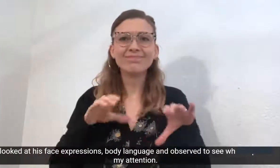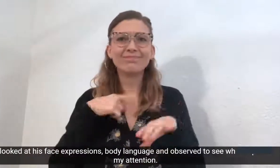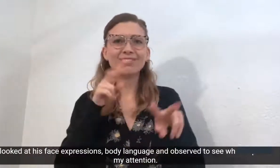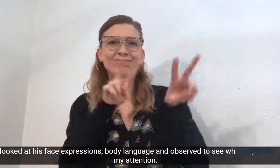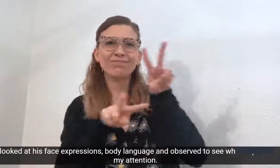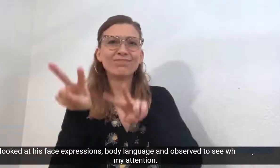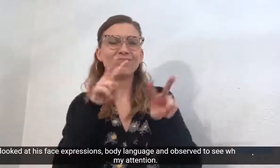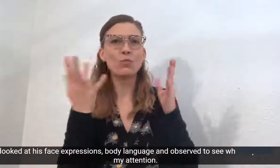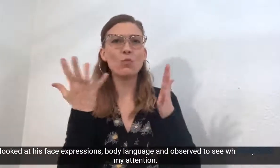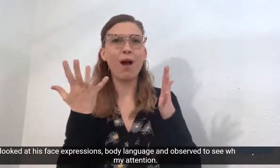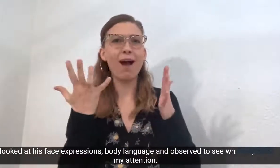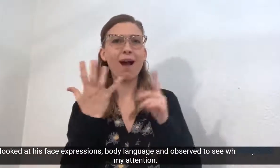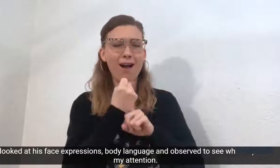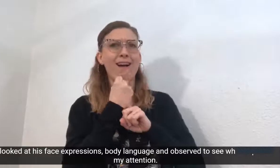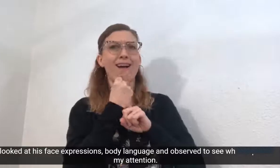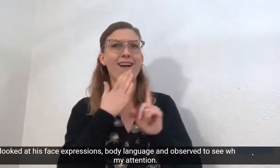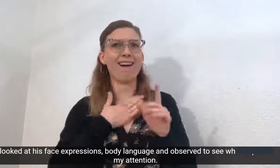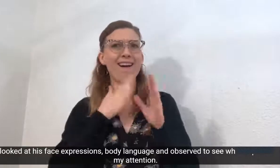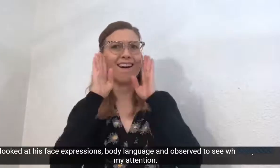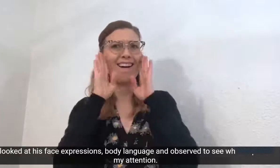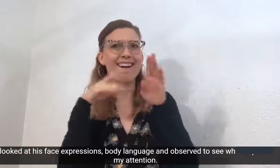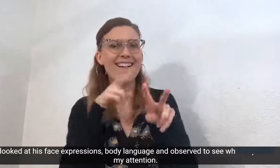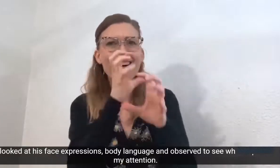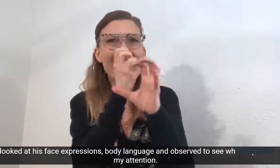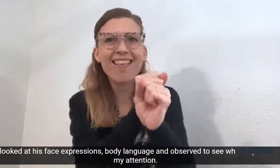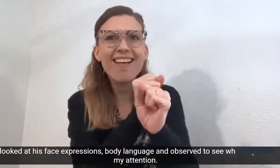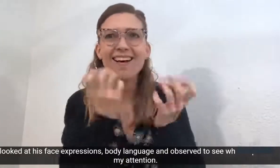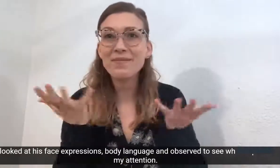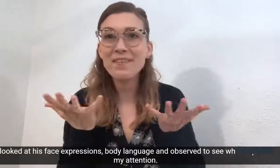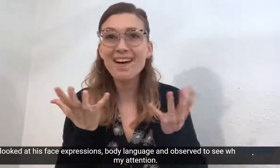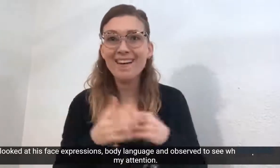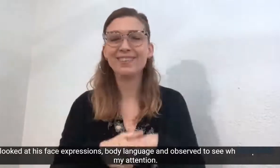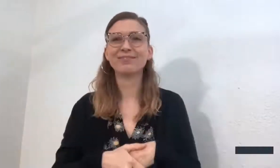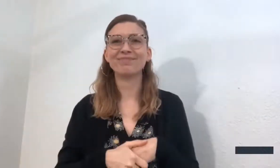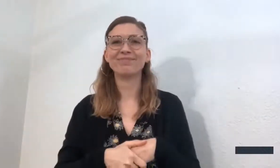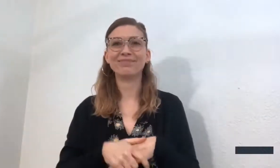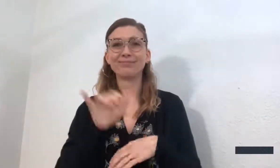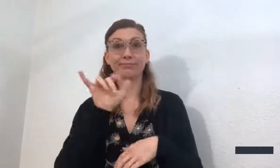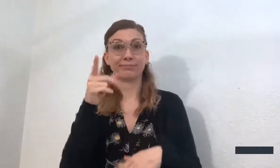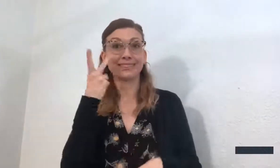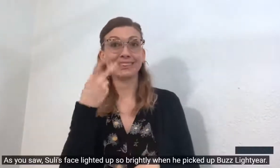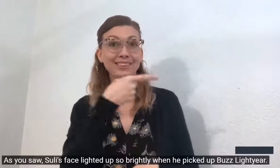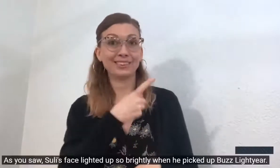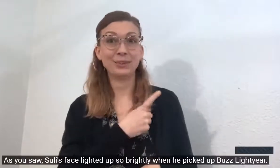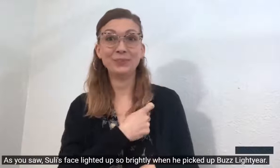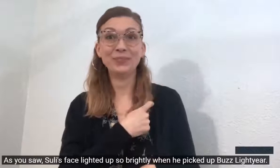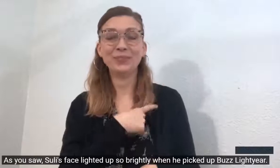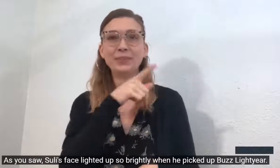expression, body language, to see what captured my attention. What was he intrigued by? And as you